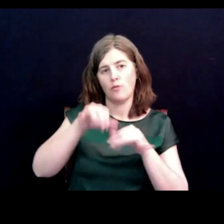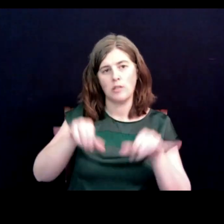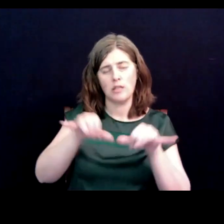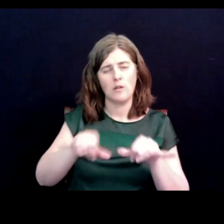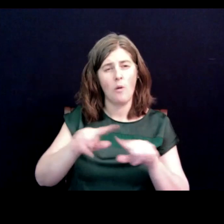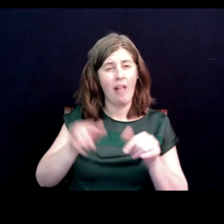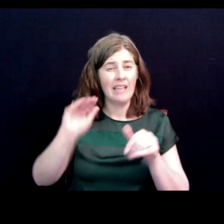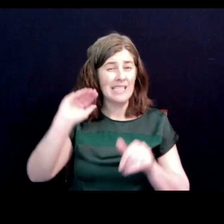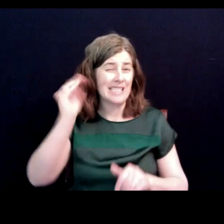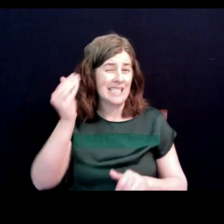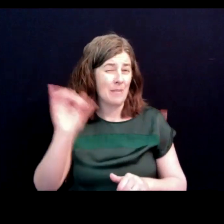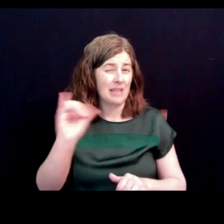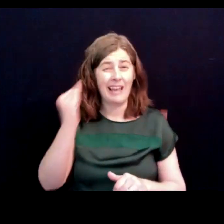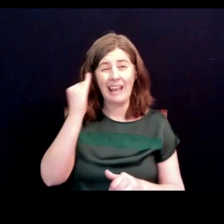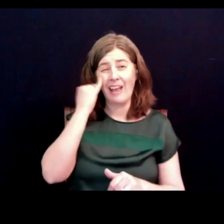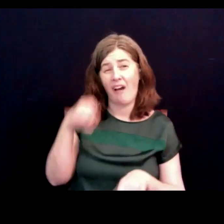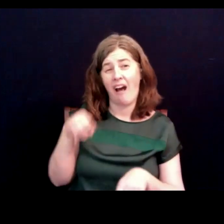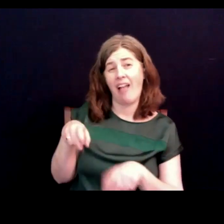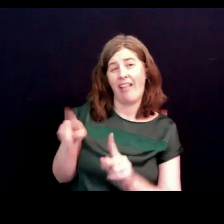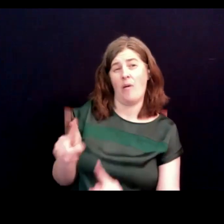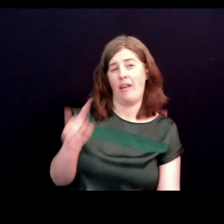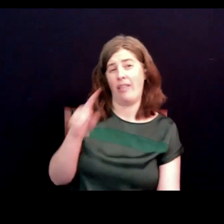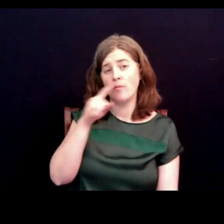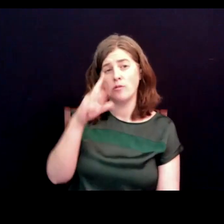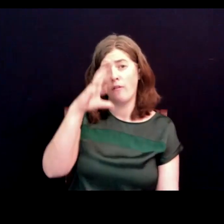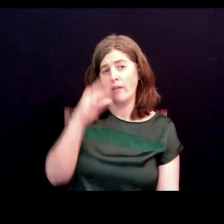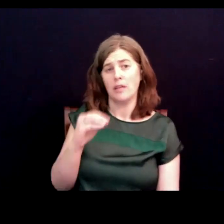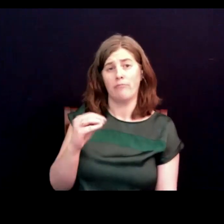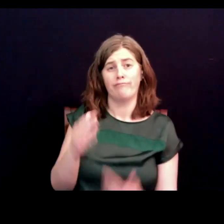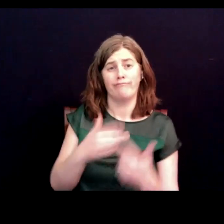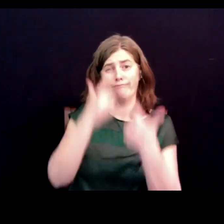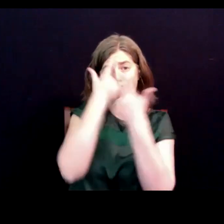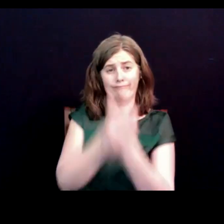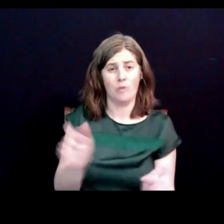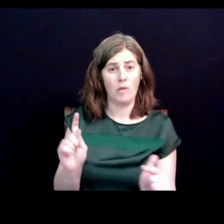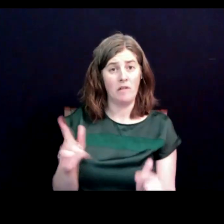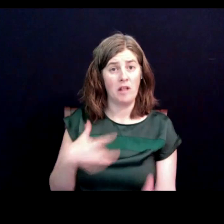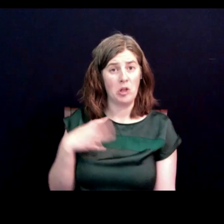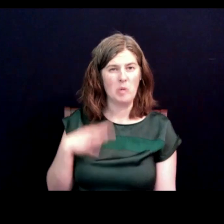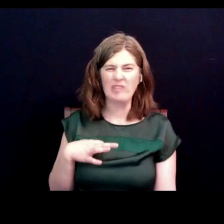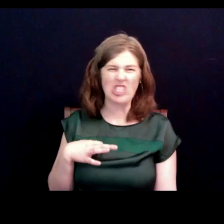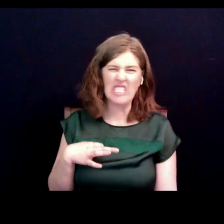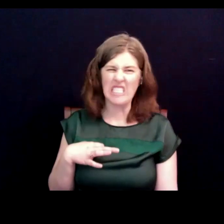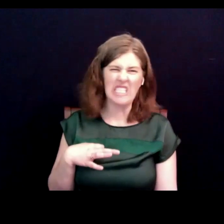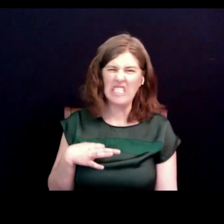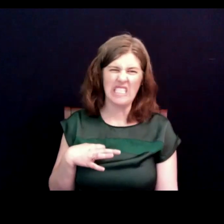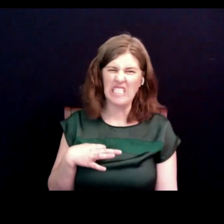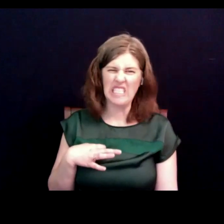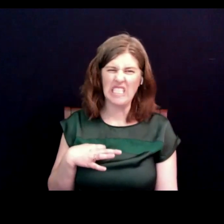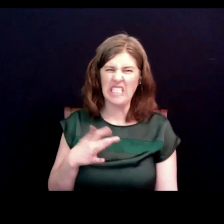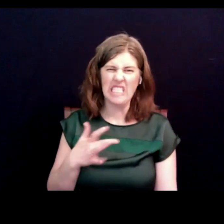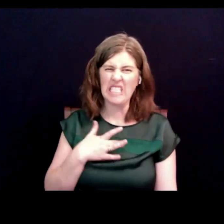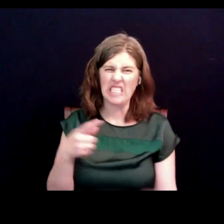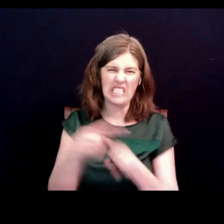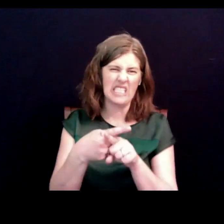as if allowing a child to fall asleep kind of wherever may be useful, it actually usually is counterproductive. It's kind of